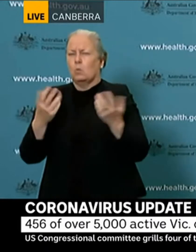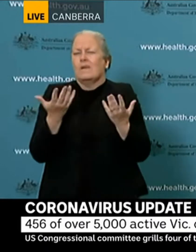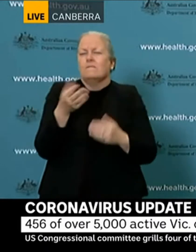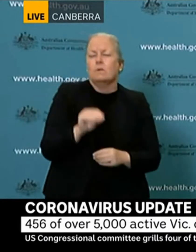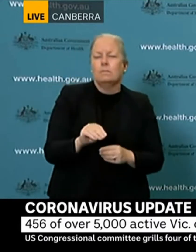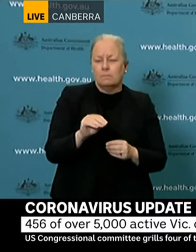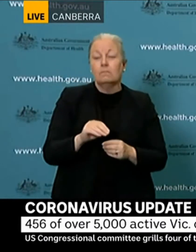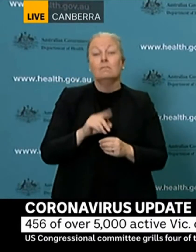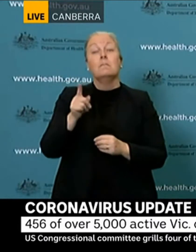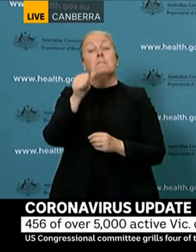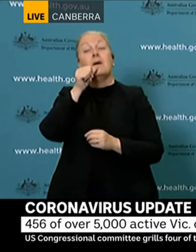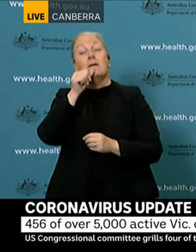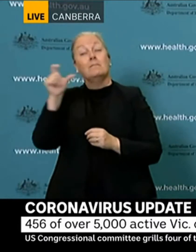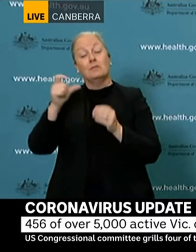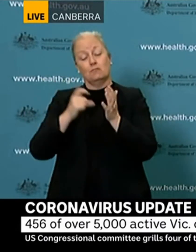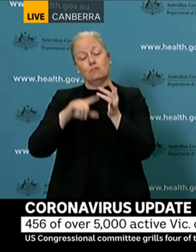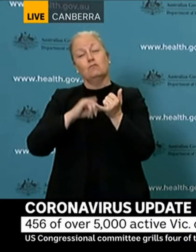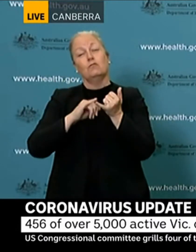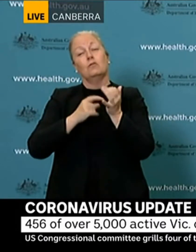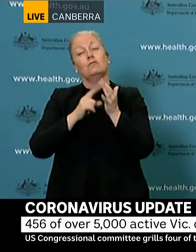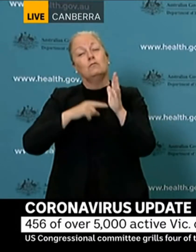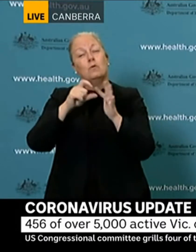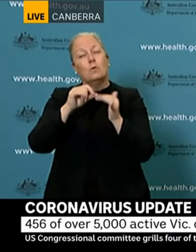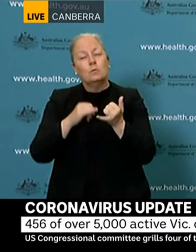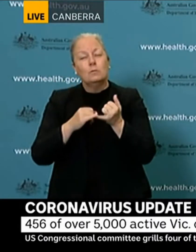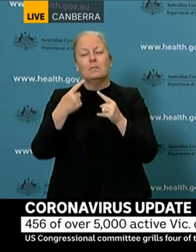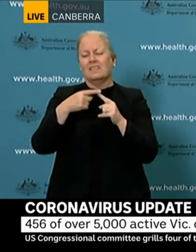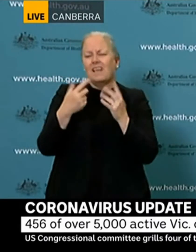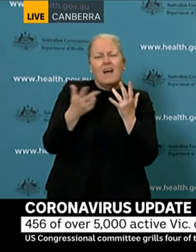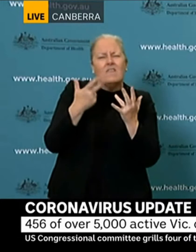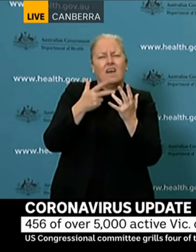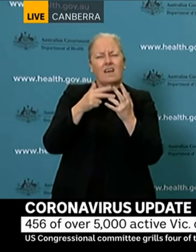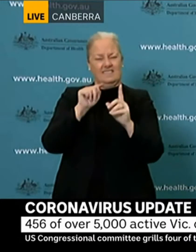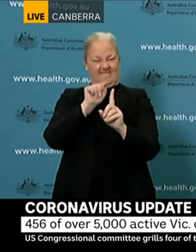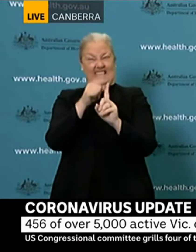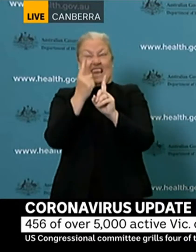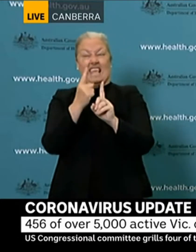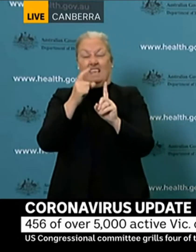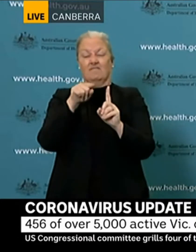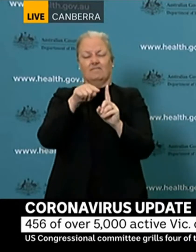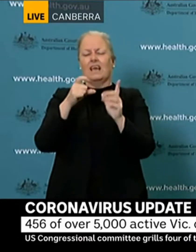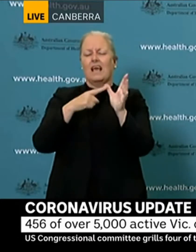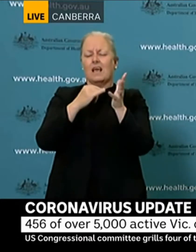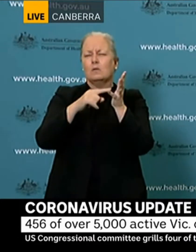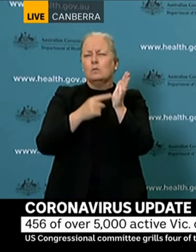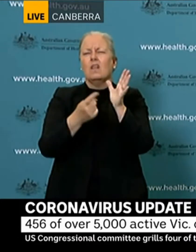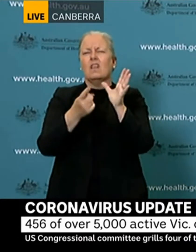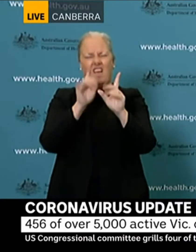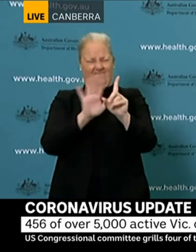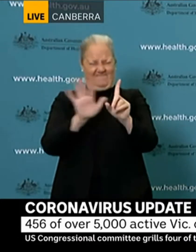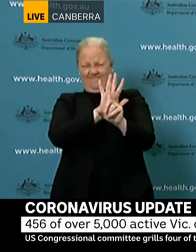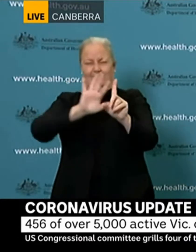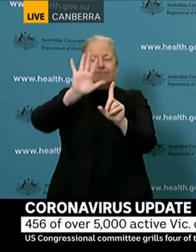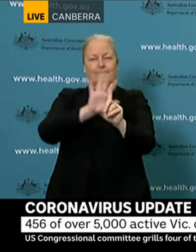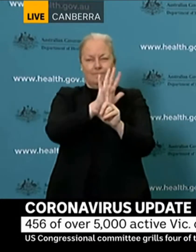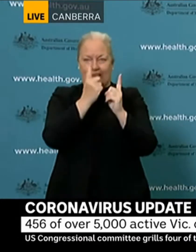outbreak at the Crossroads Hotel and related places around that area of southwestern Sydney,